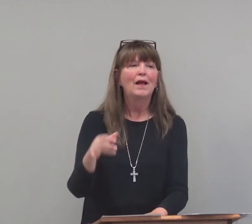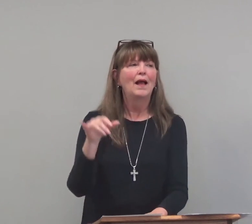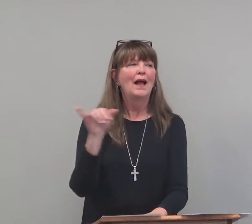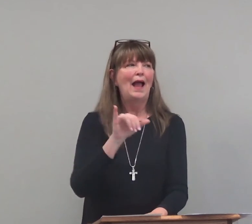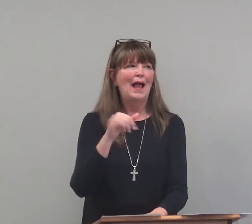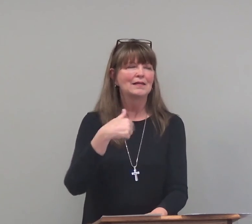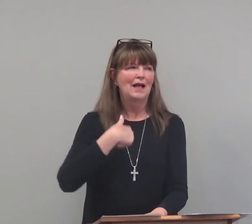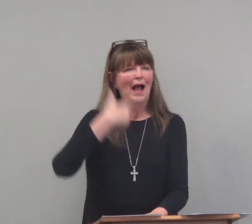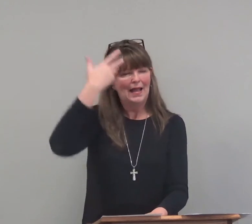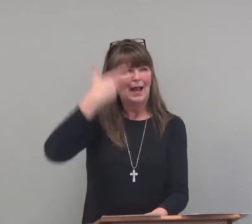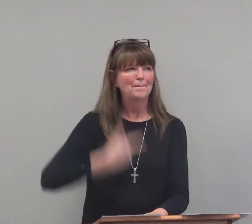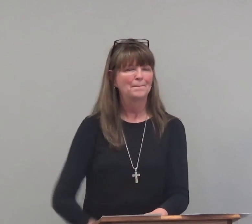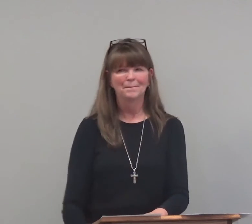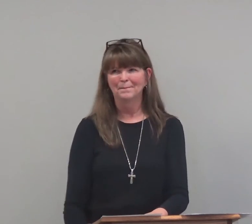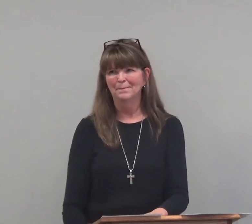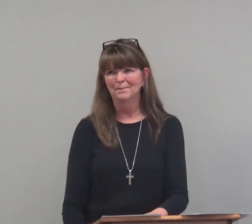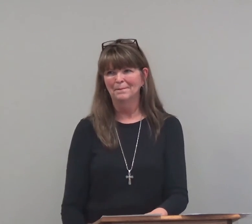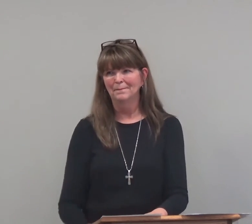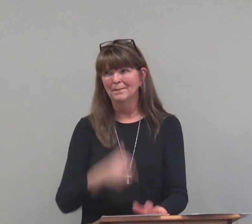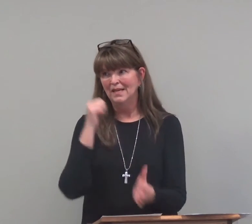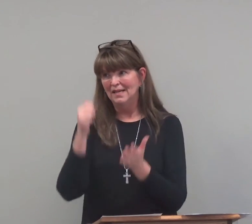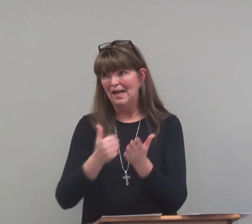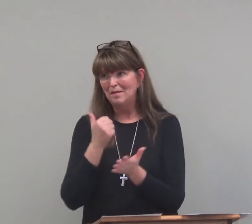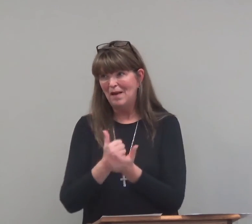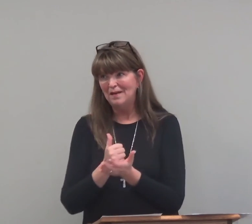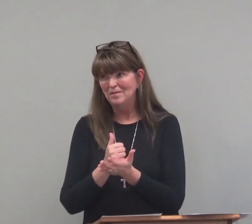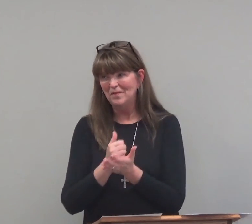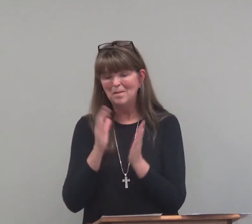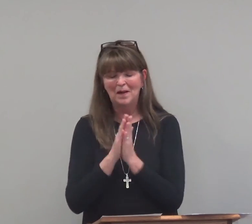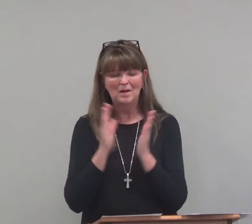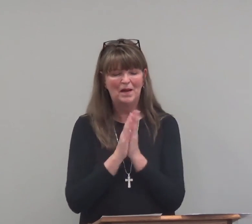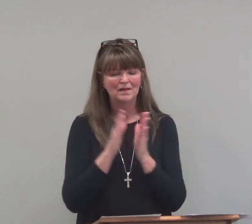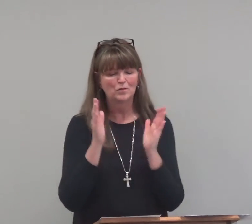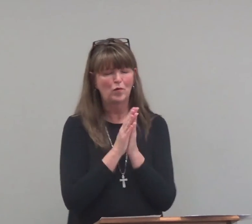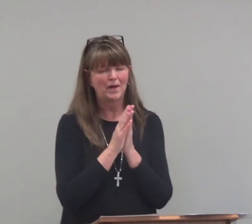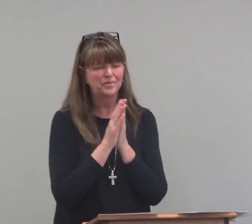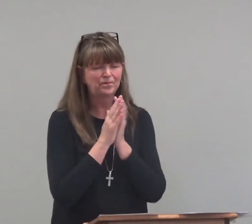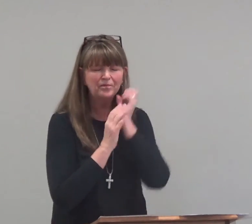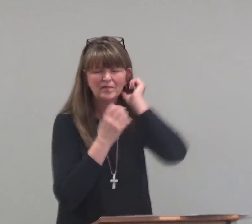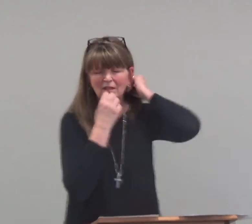as you are, as I am. Amen and amen. Let's pray.